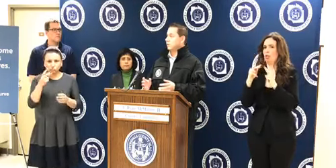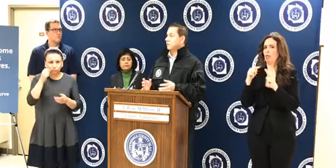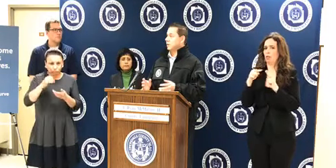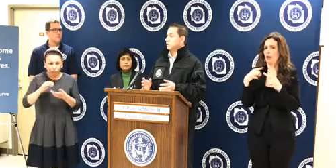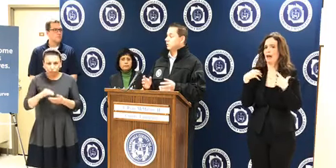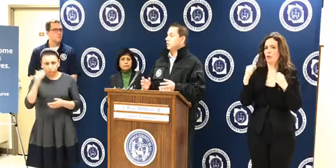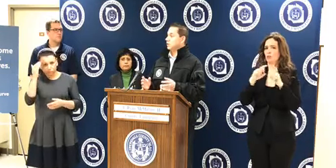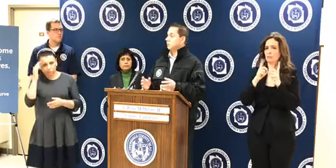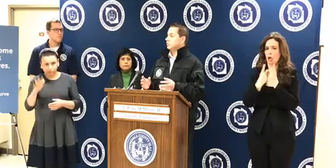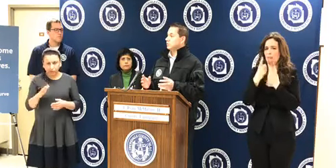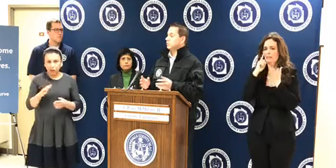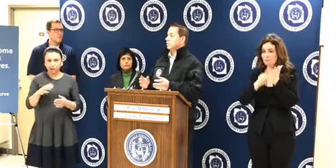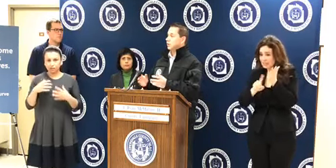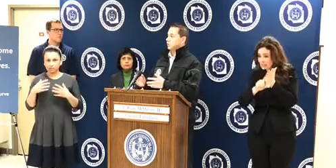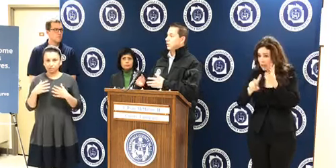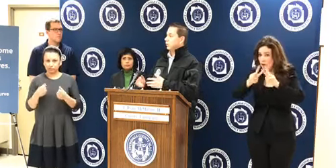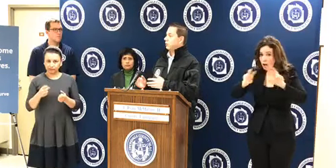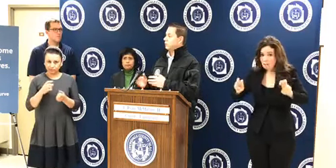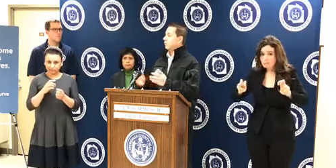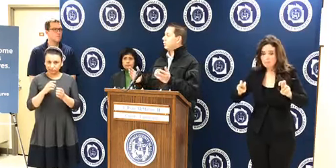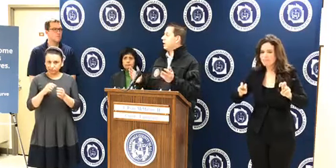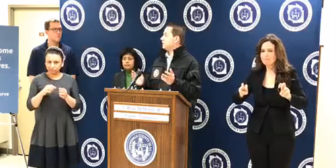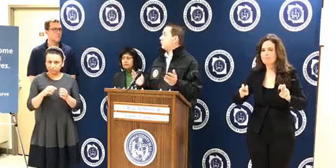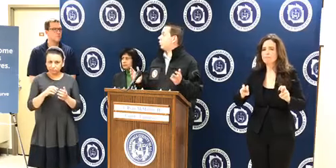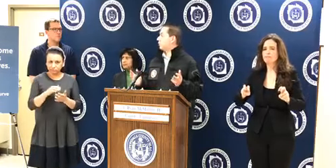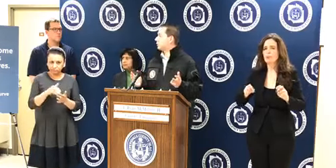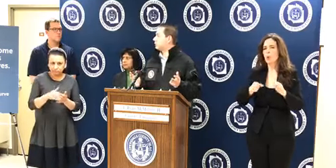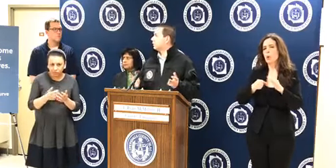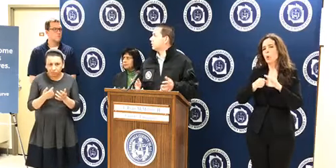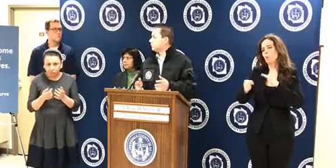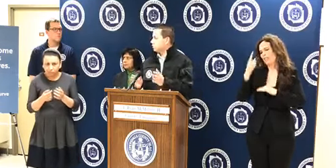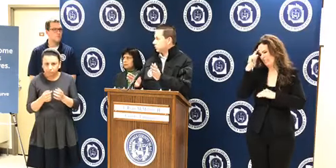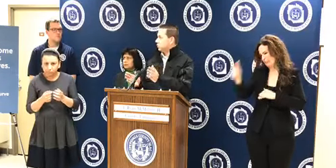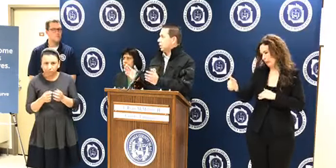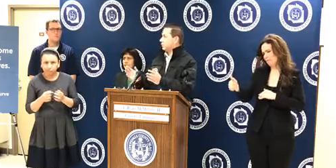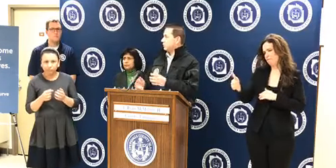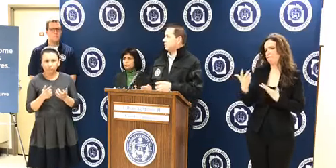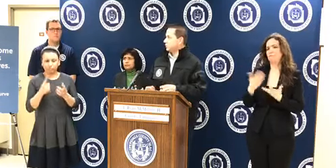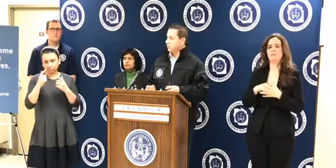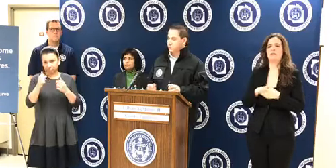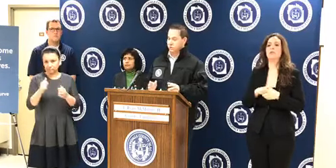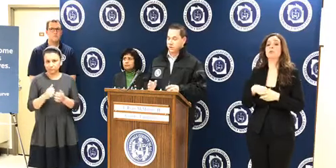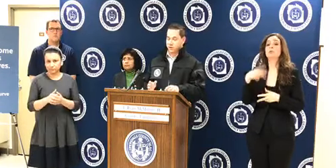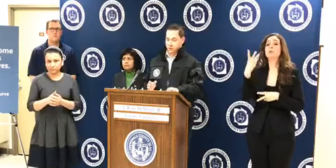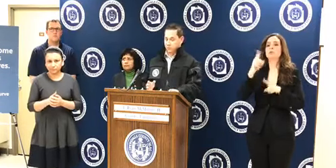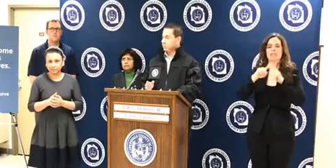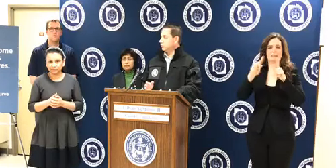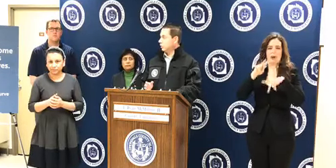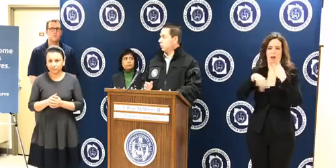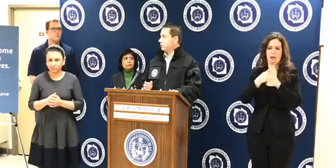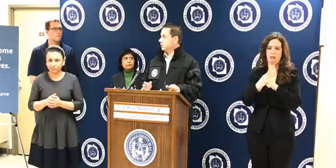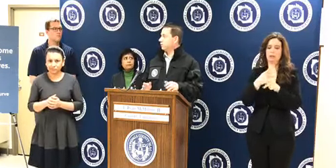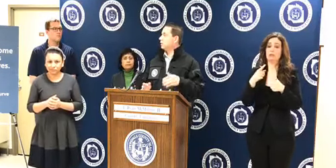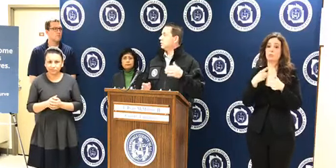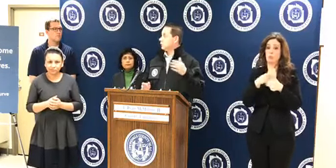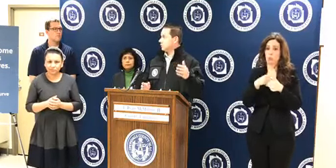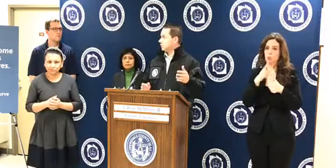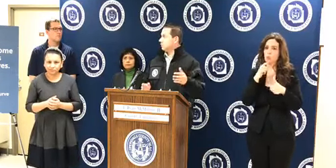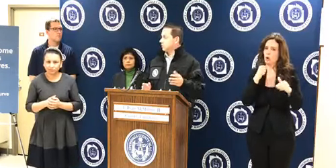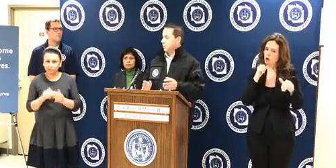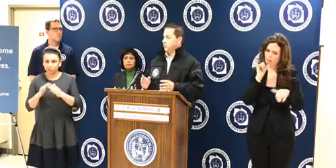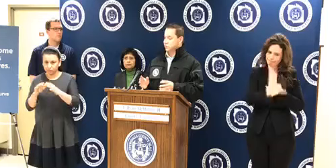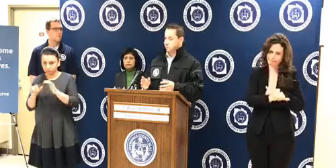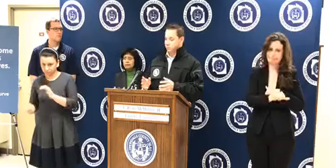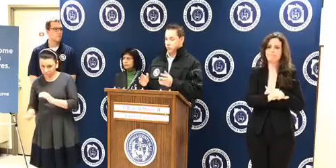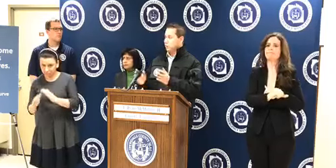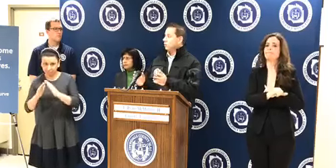does an investigation and deems you don't need to be in quarantine, but you can self-quarantine. So there's two types. There's the types that we're saying you're in quarantine.